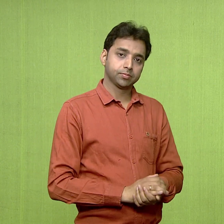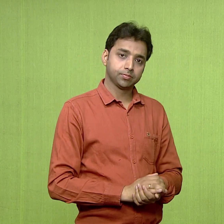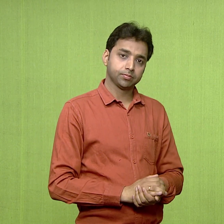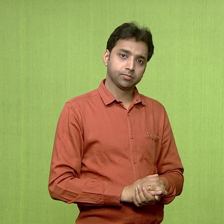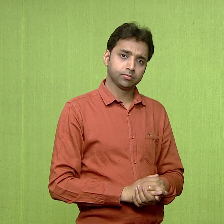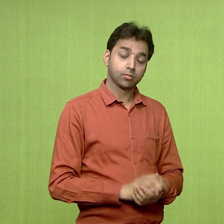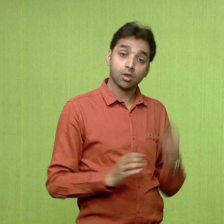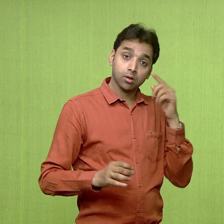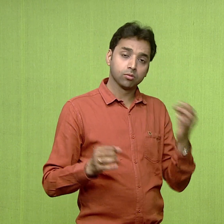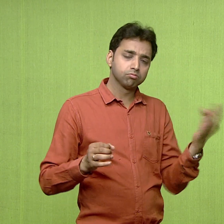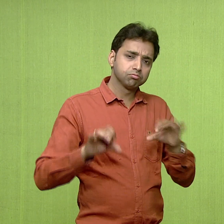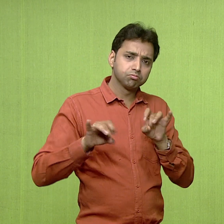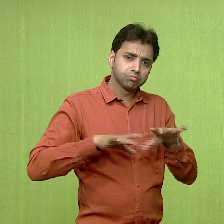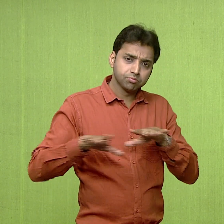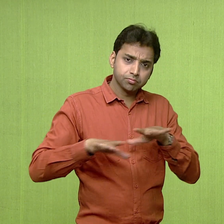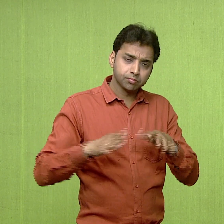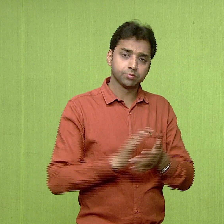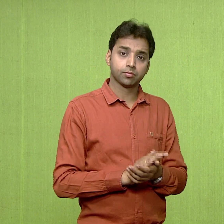New cities were formed,